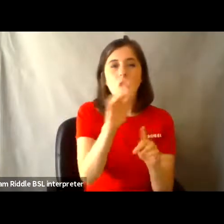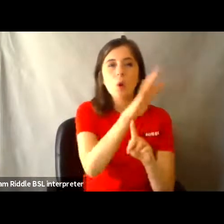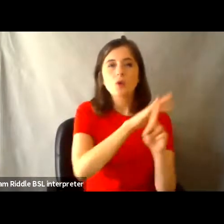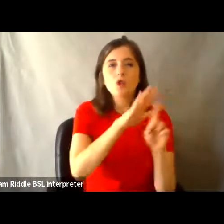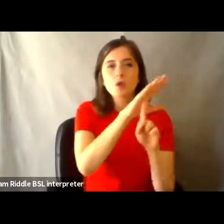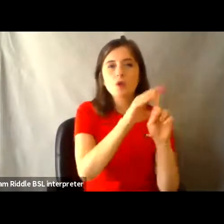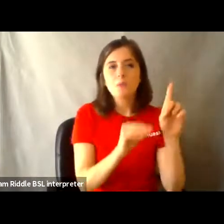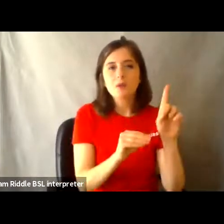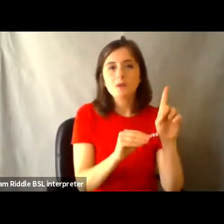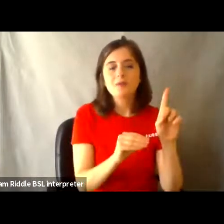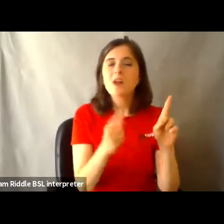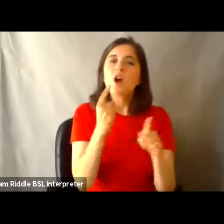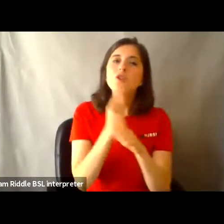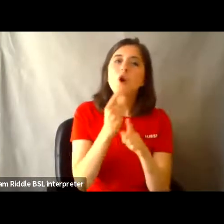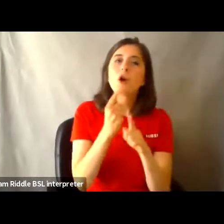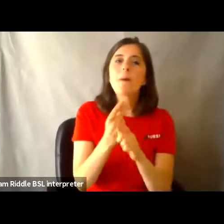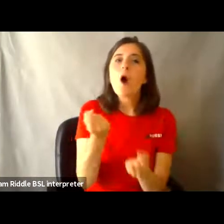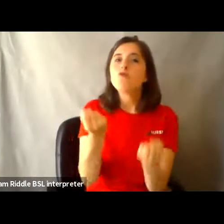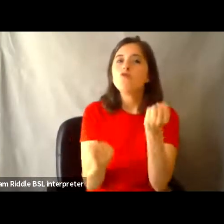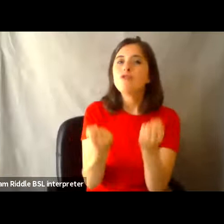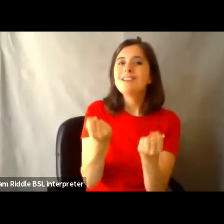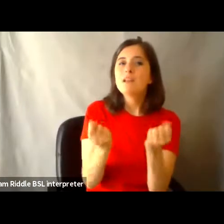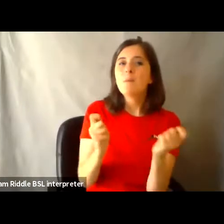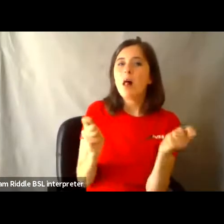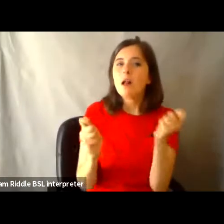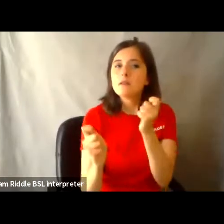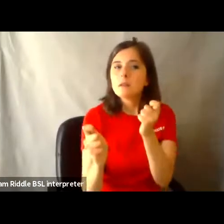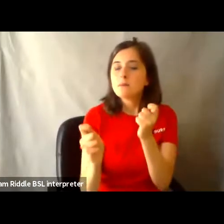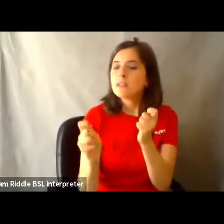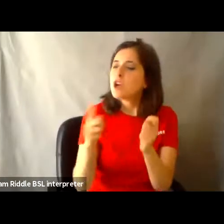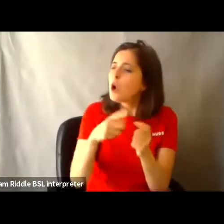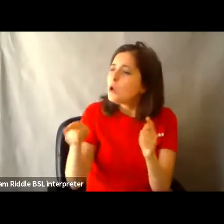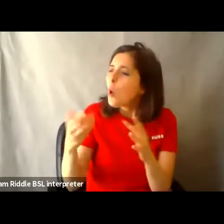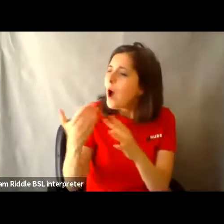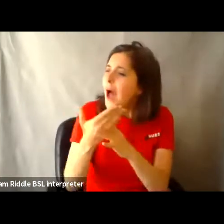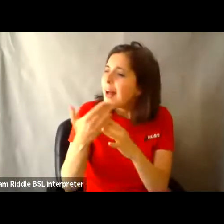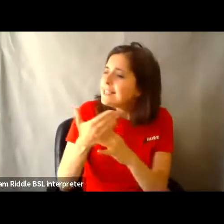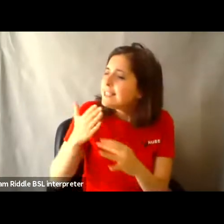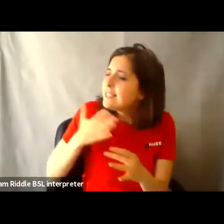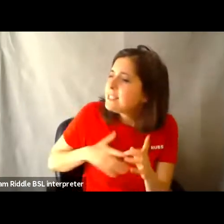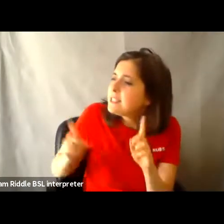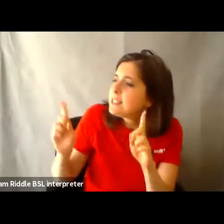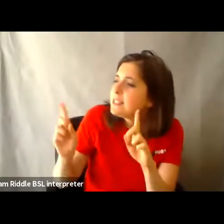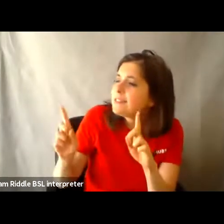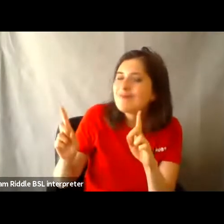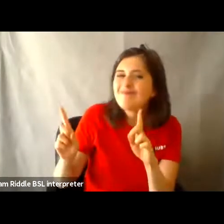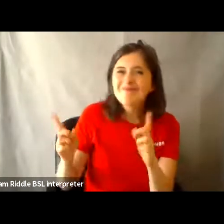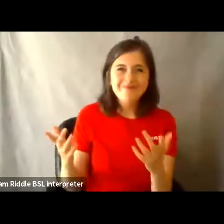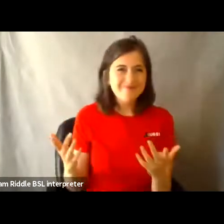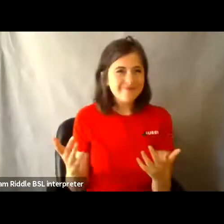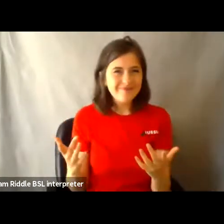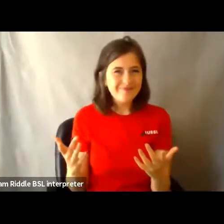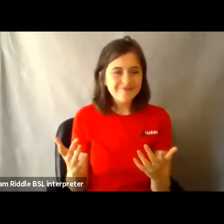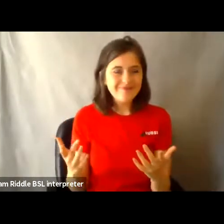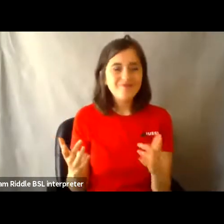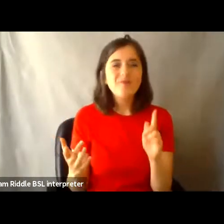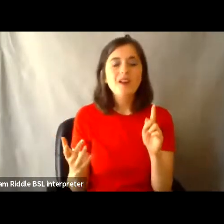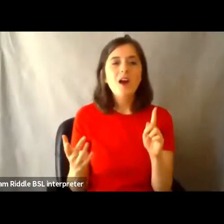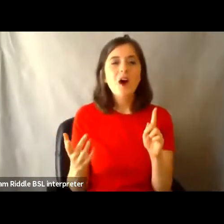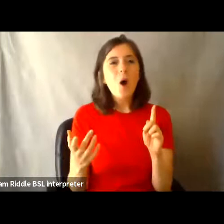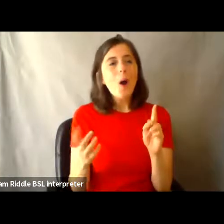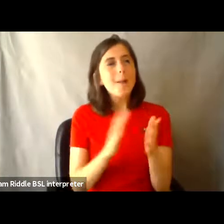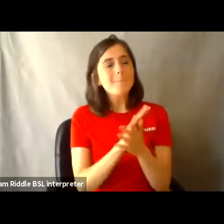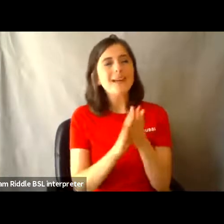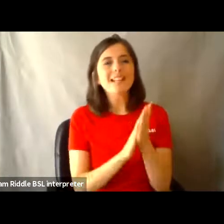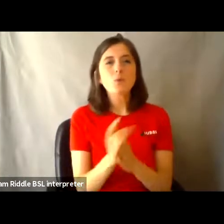reasonable adjustments and access arrangements in its guise. And we're often almost punished with this.